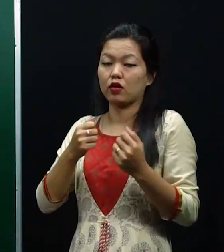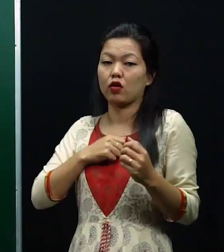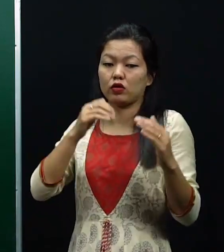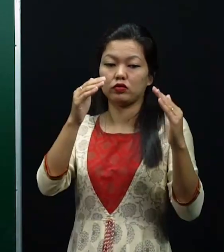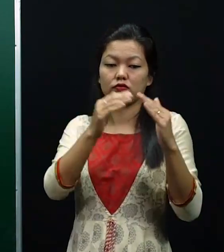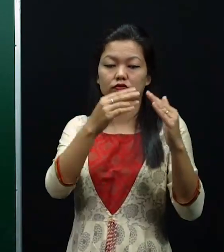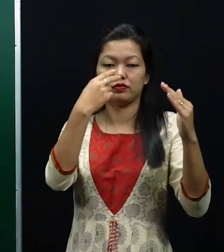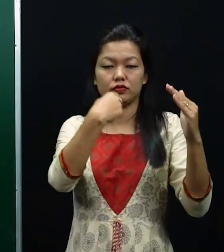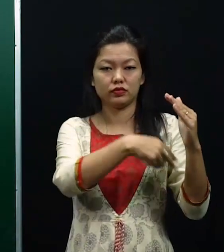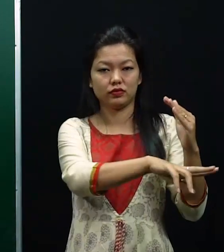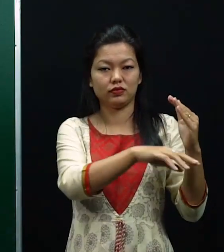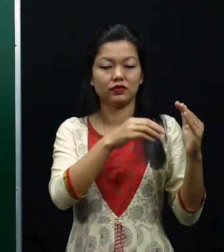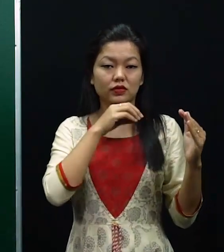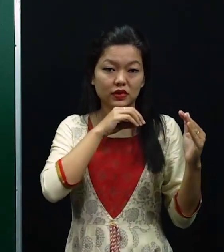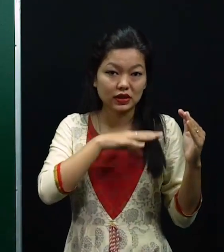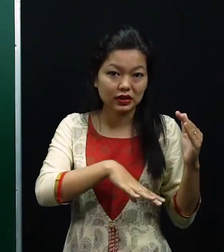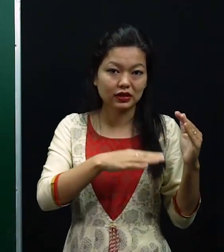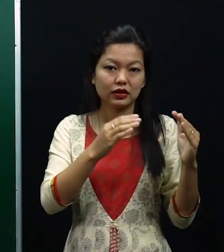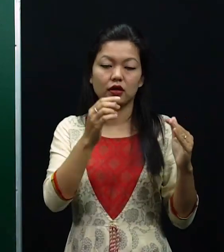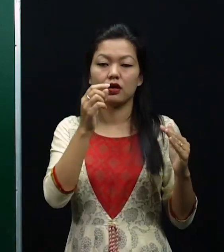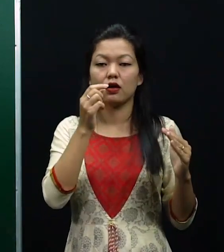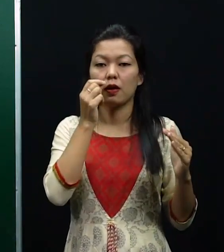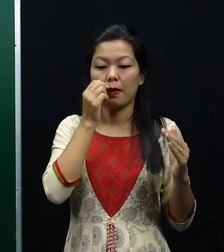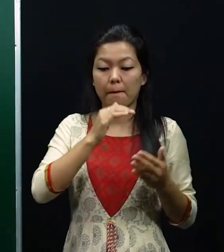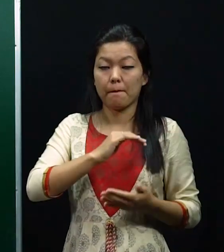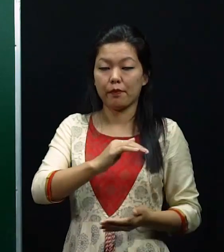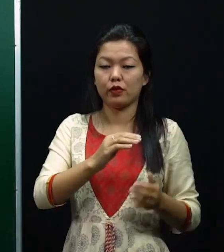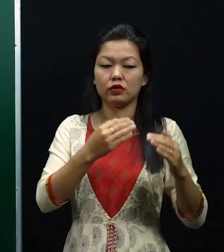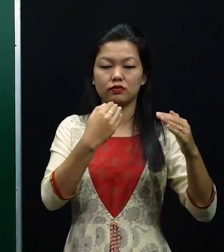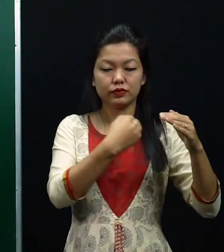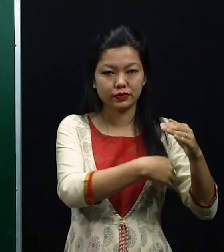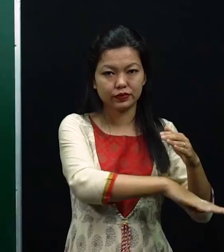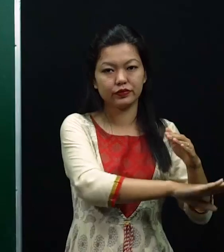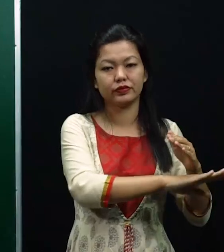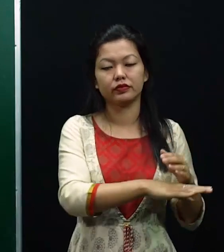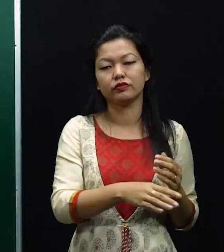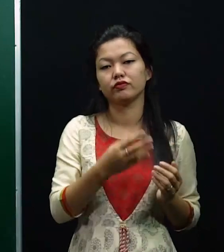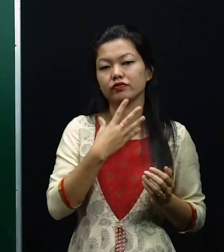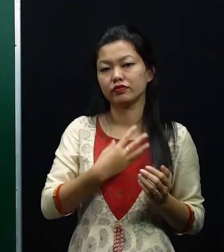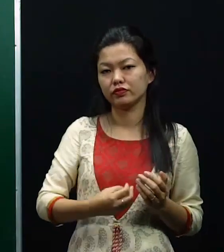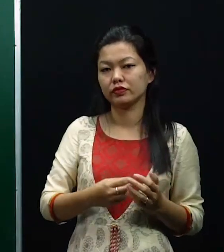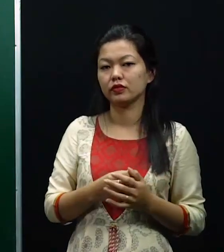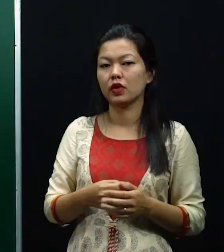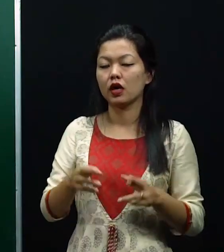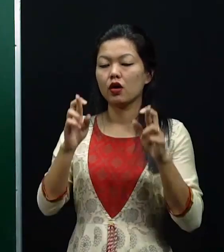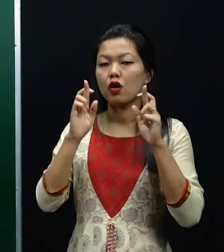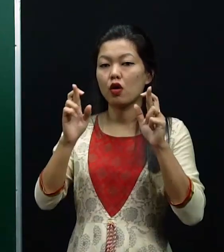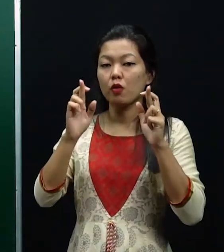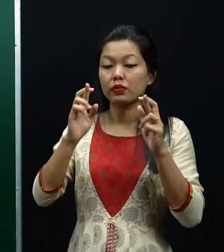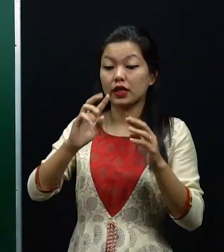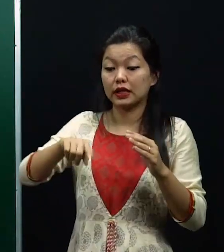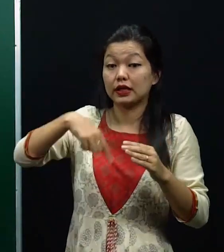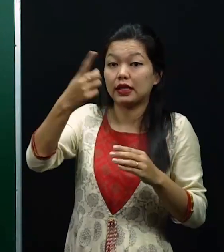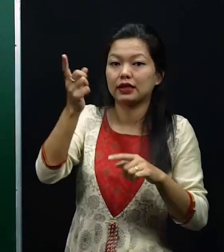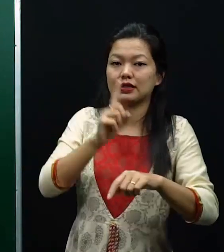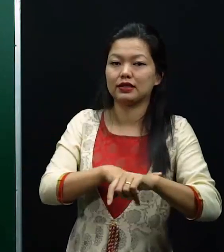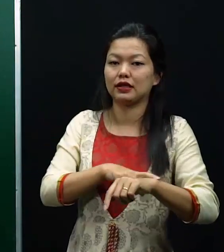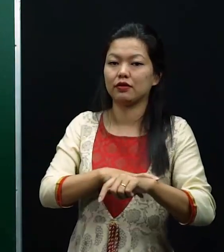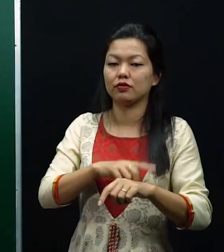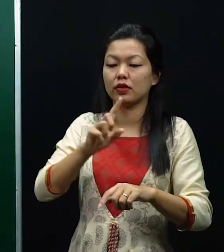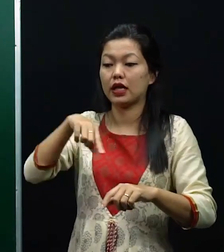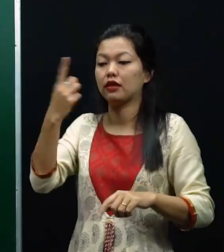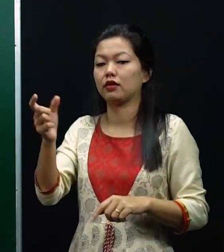But his conscience was not permitting him to accept that this was the face that